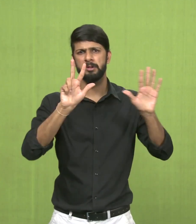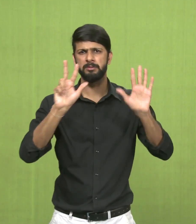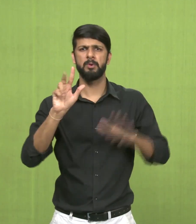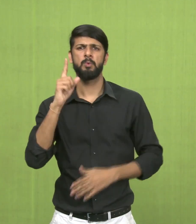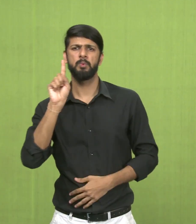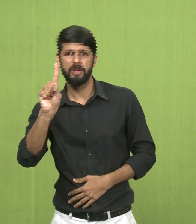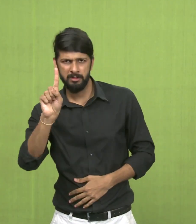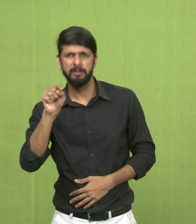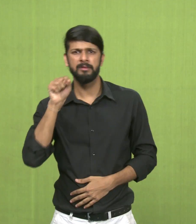1881,